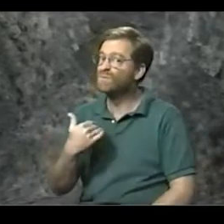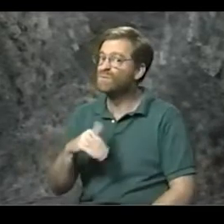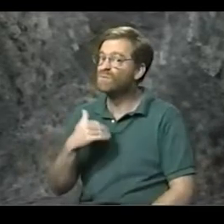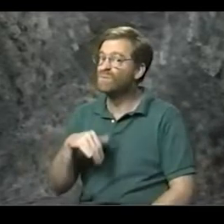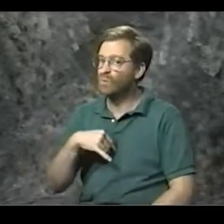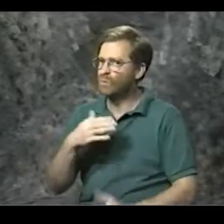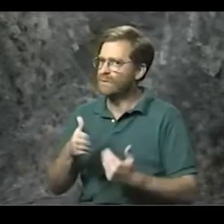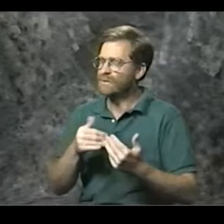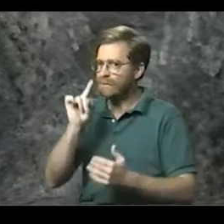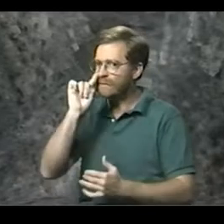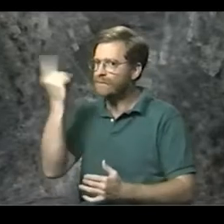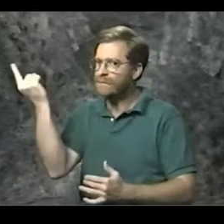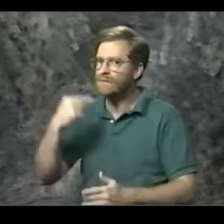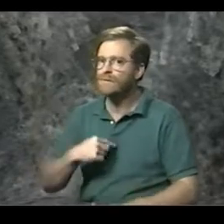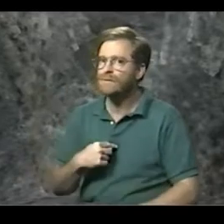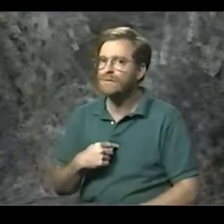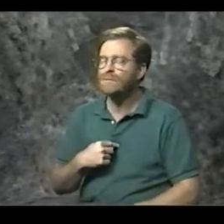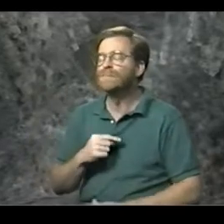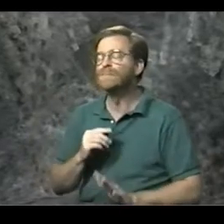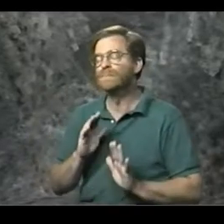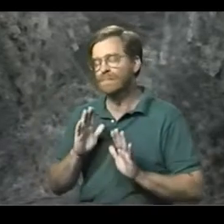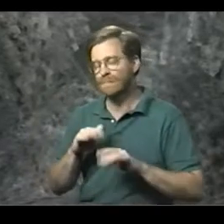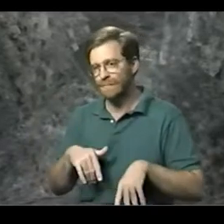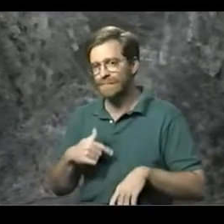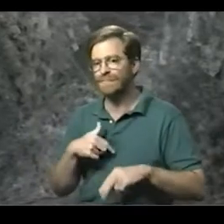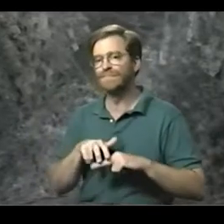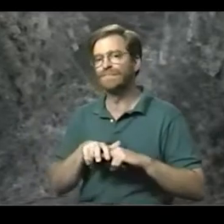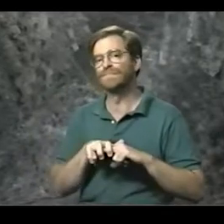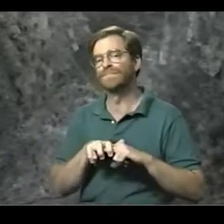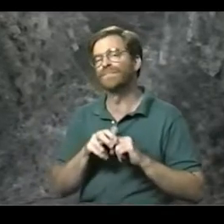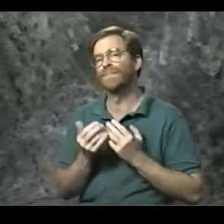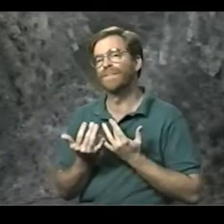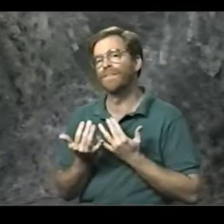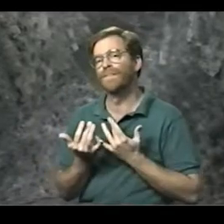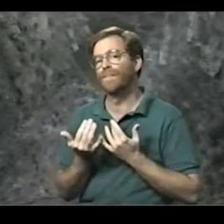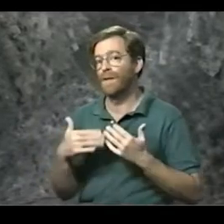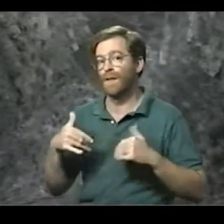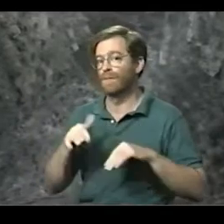and I was just hoping that no one would sit in that seat